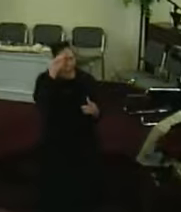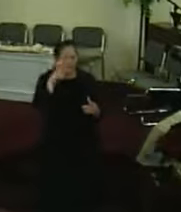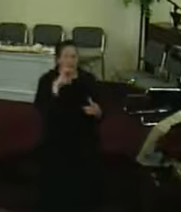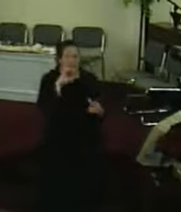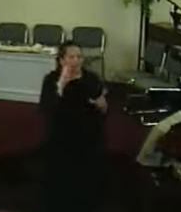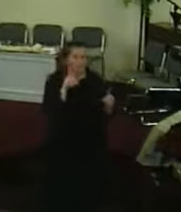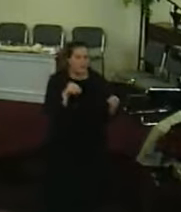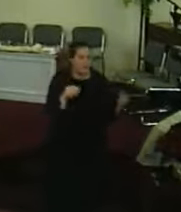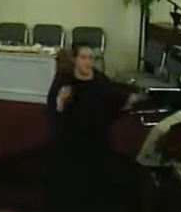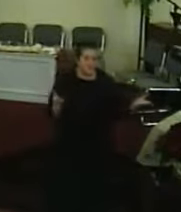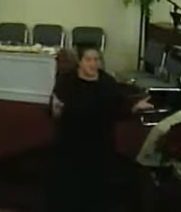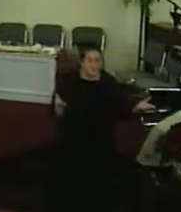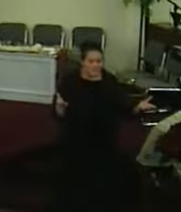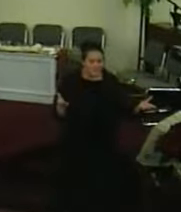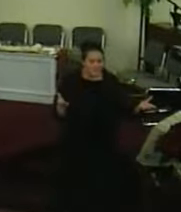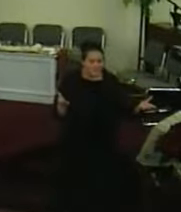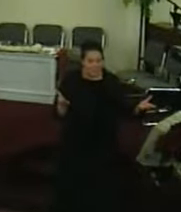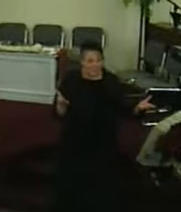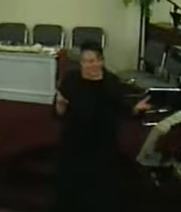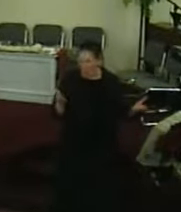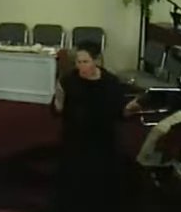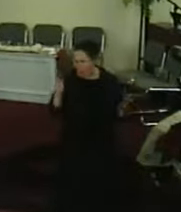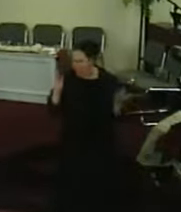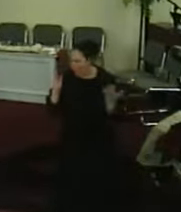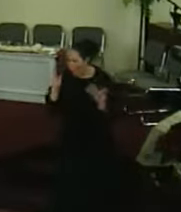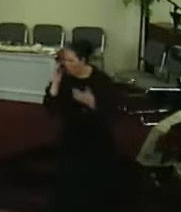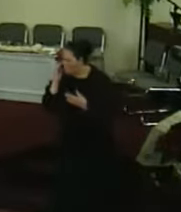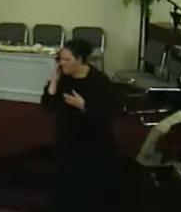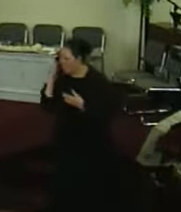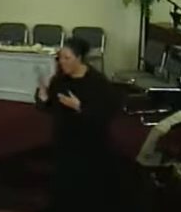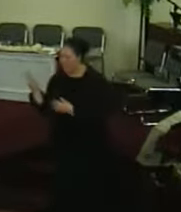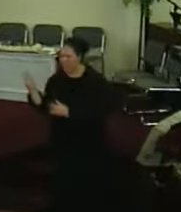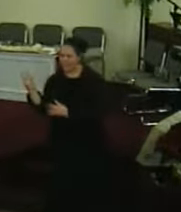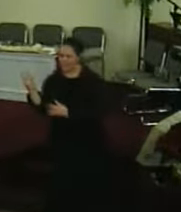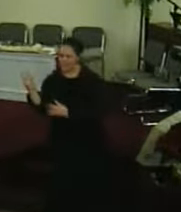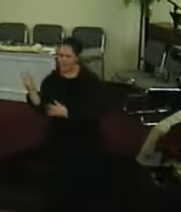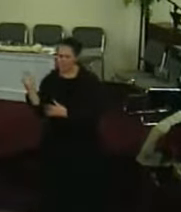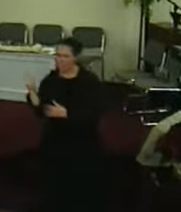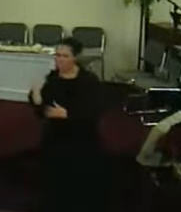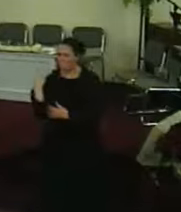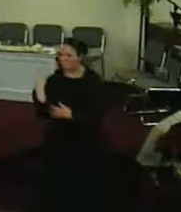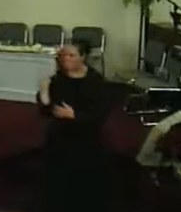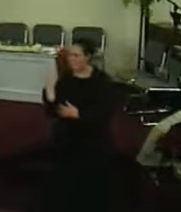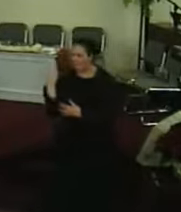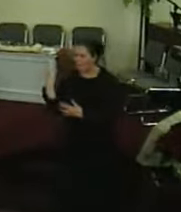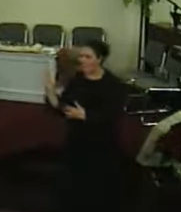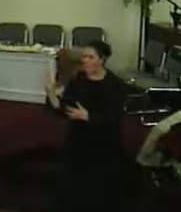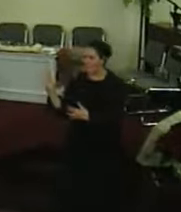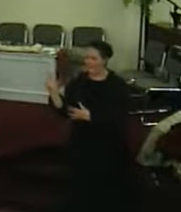They get over here in the corner someplace, and there's one lousy tree.